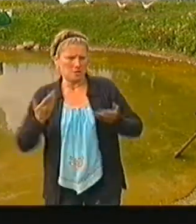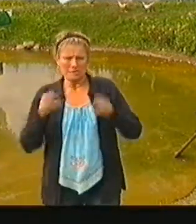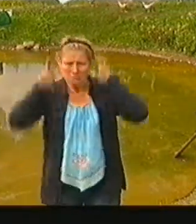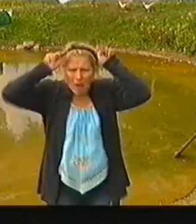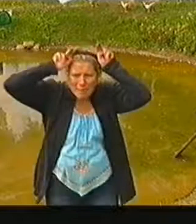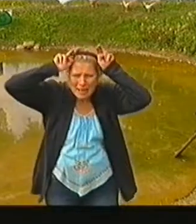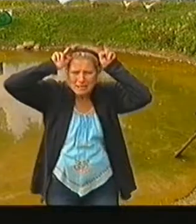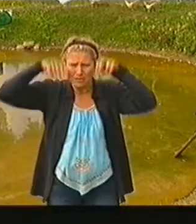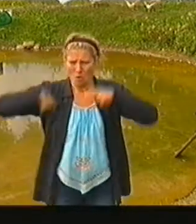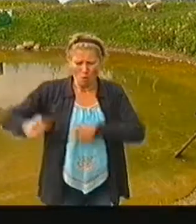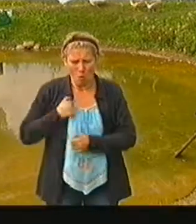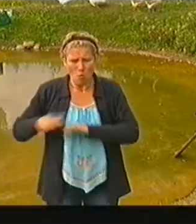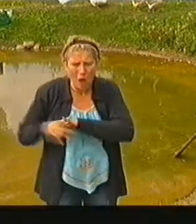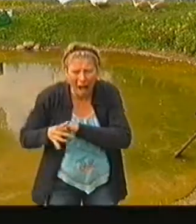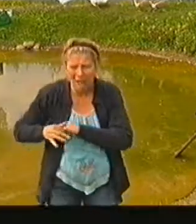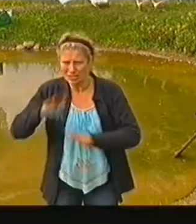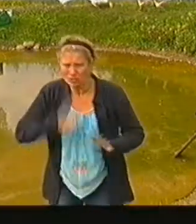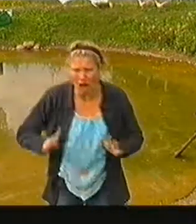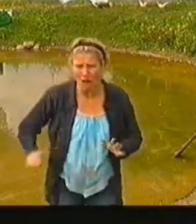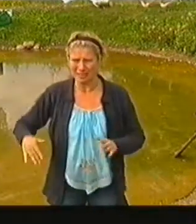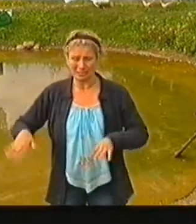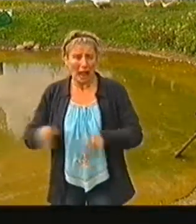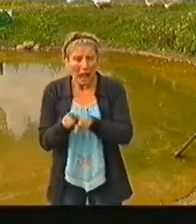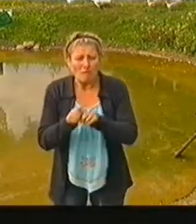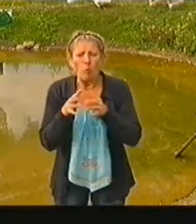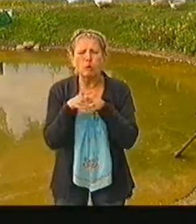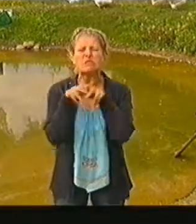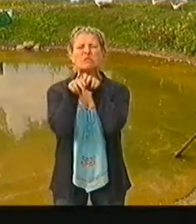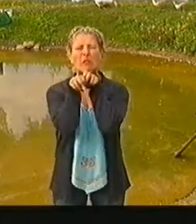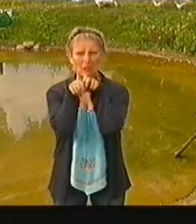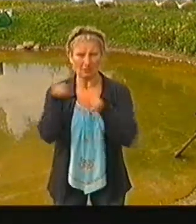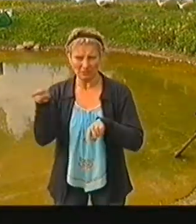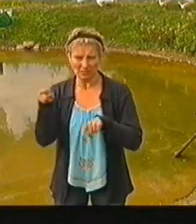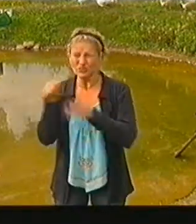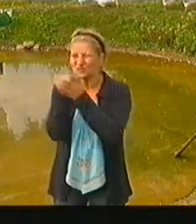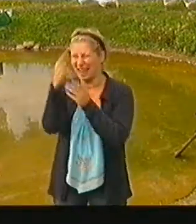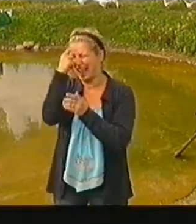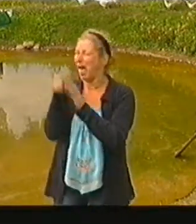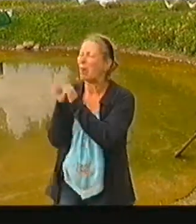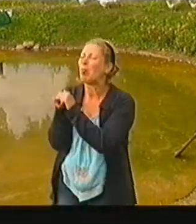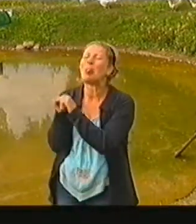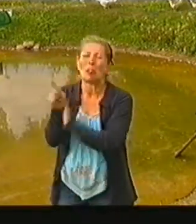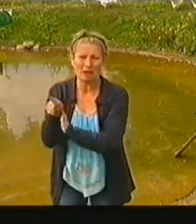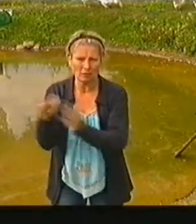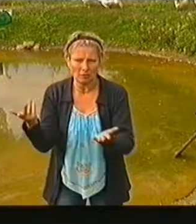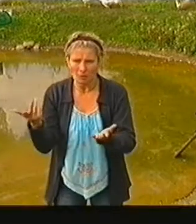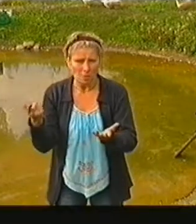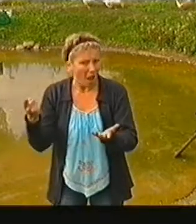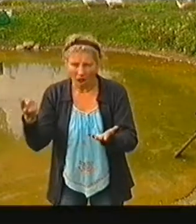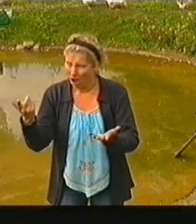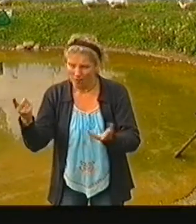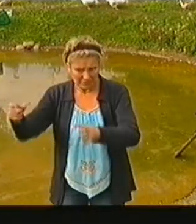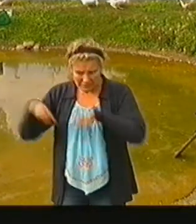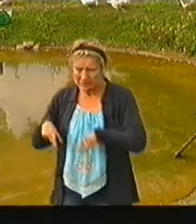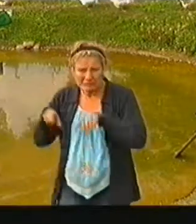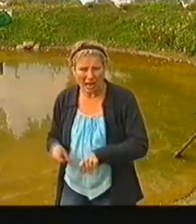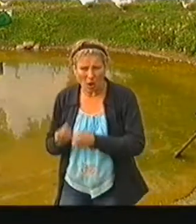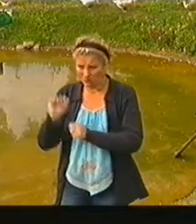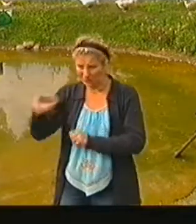and Rabbit, and all our wives and children. Even Weasel, who can usually sneak out of the tightest spots, is right now hiding